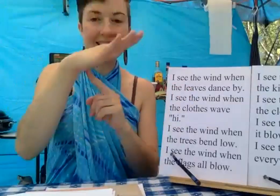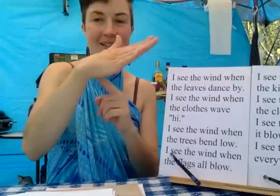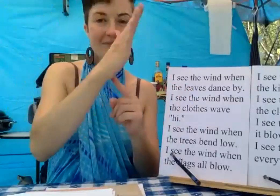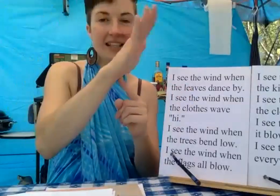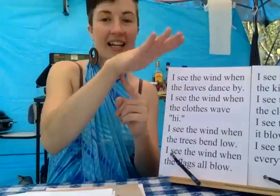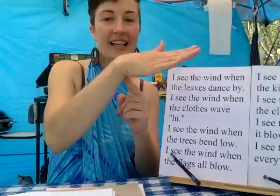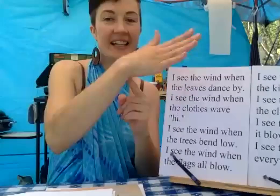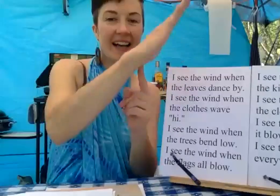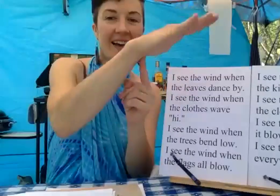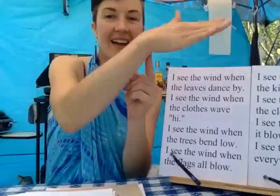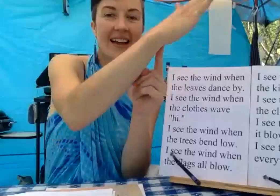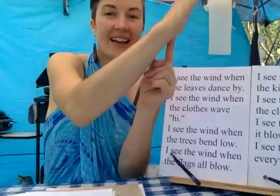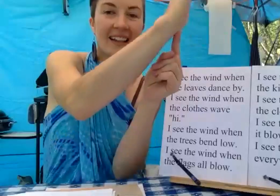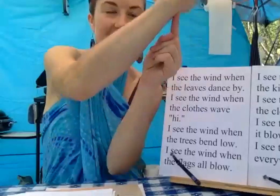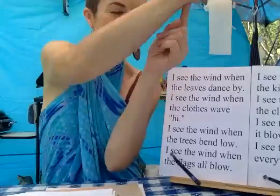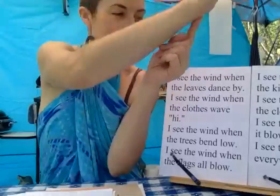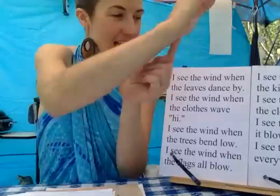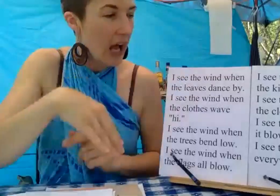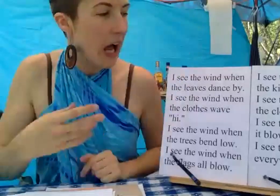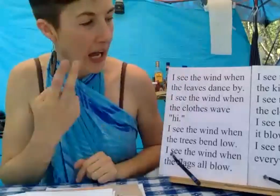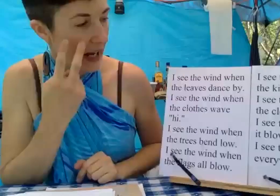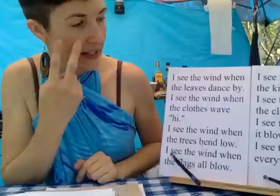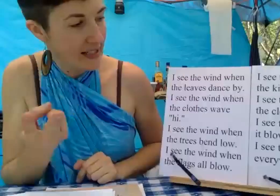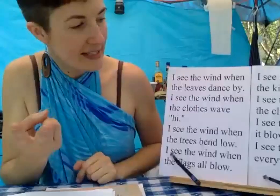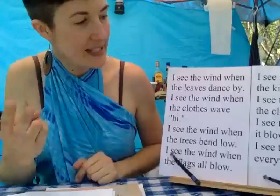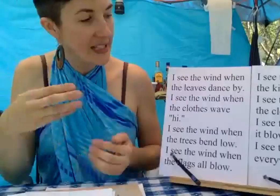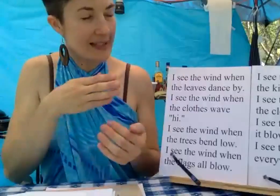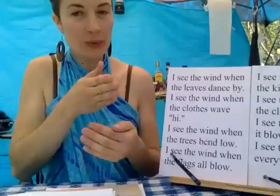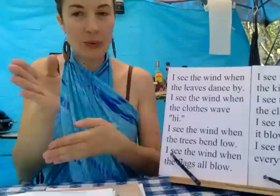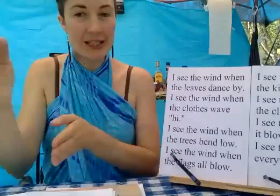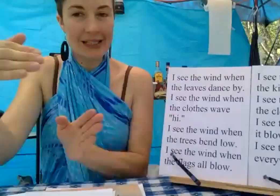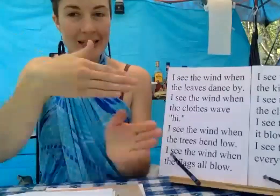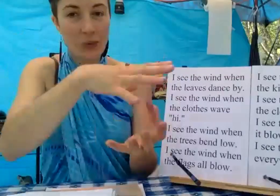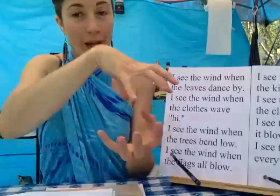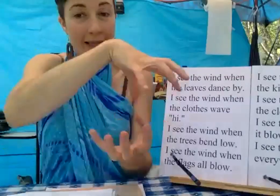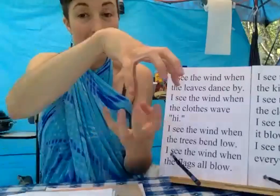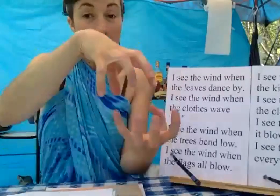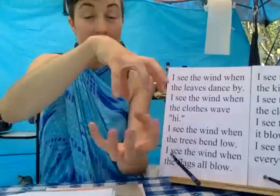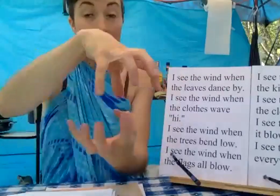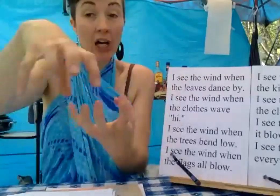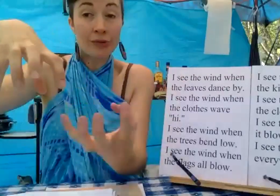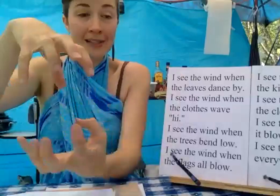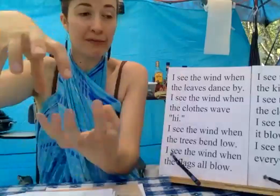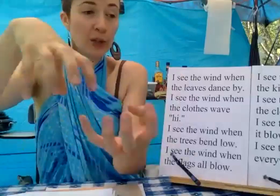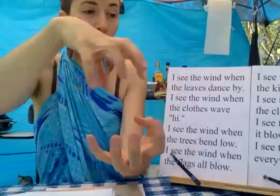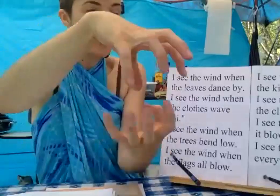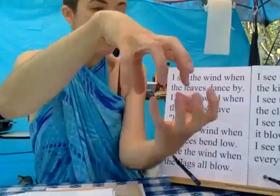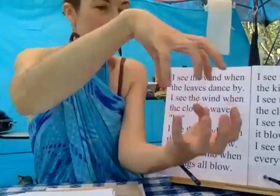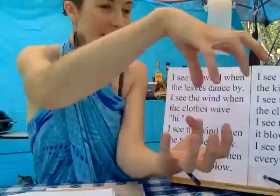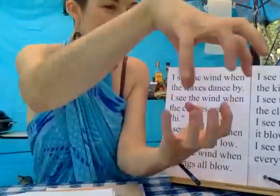kites fly high. I see the wind when the clouds float